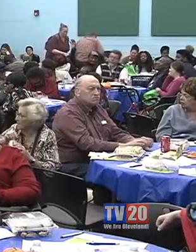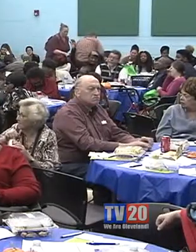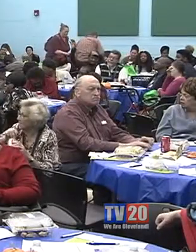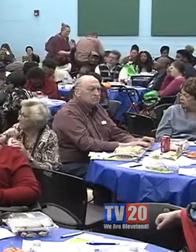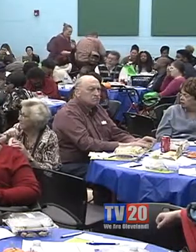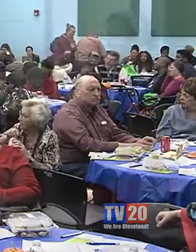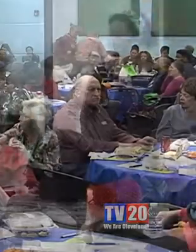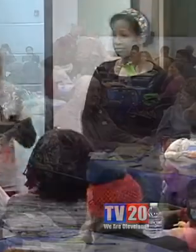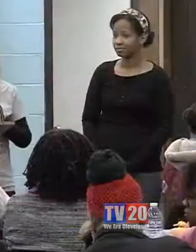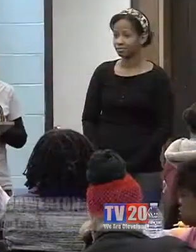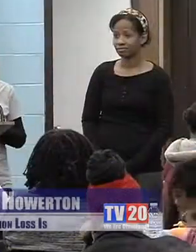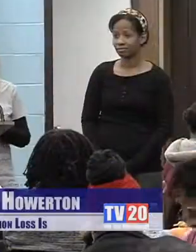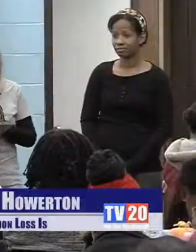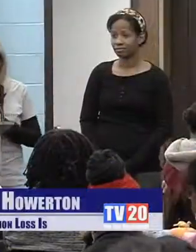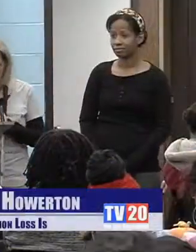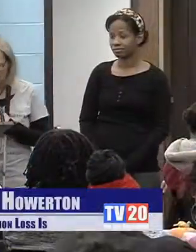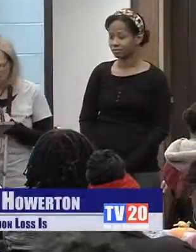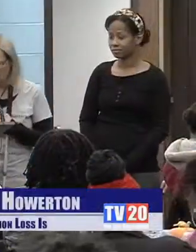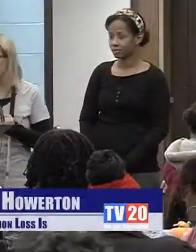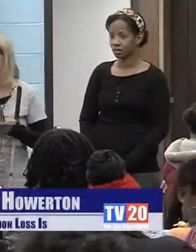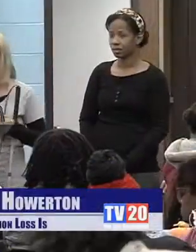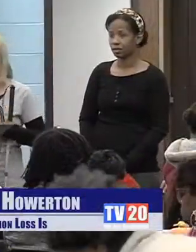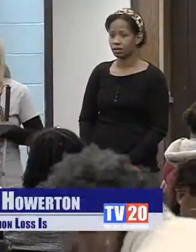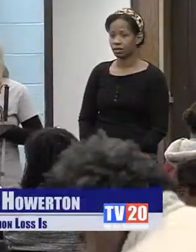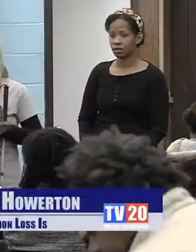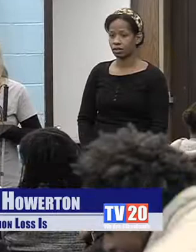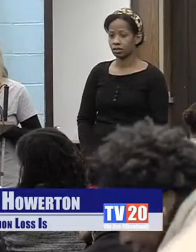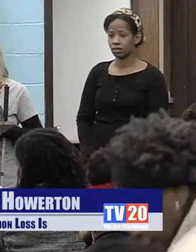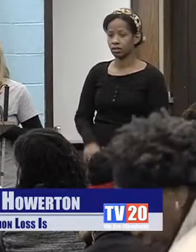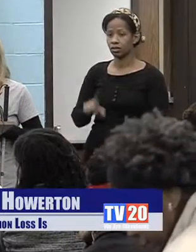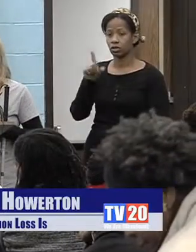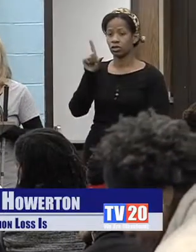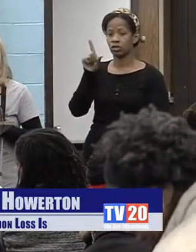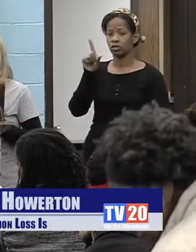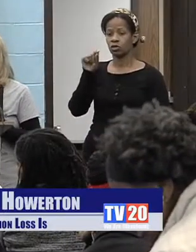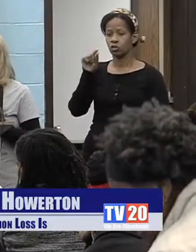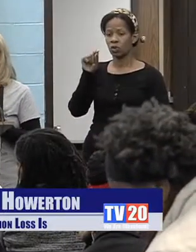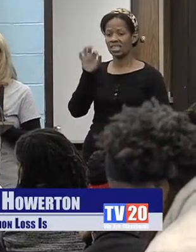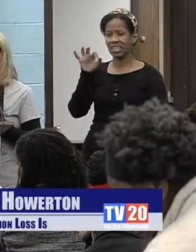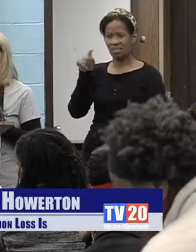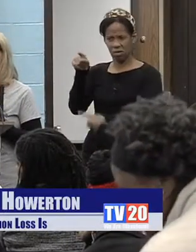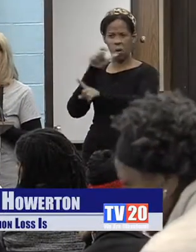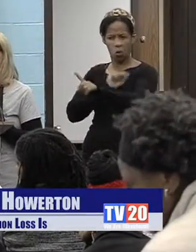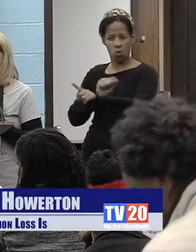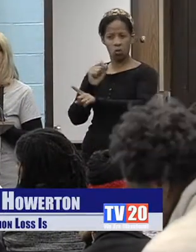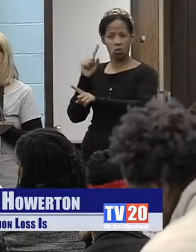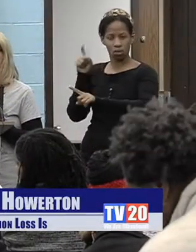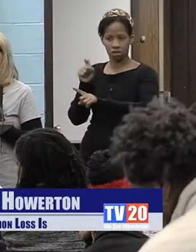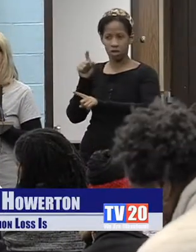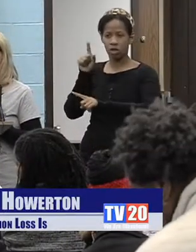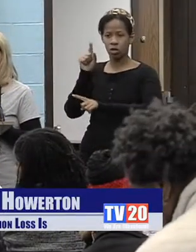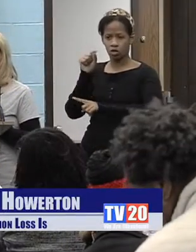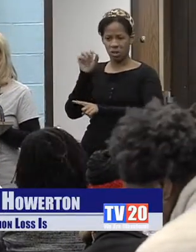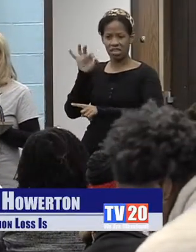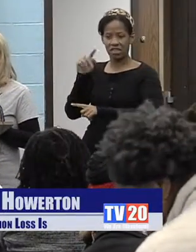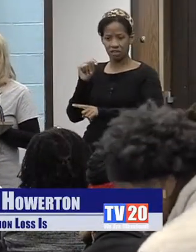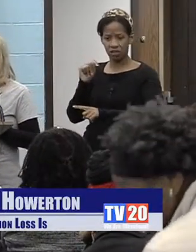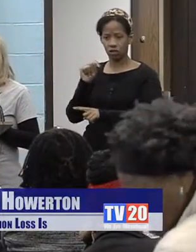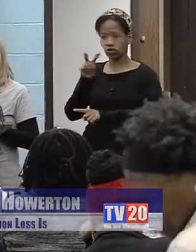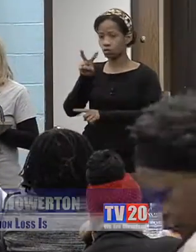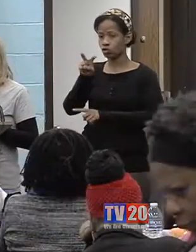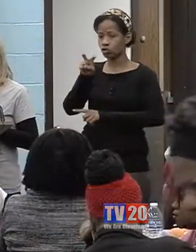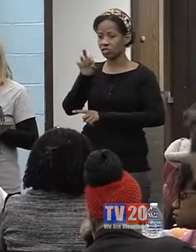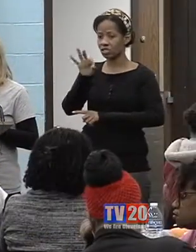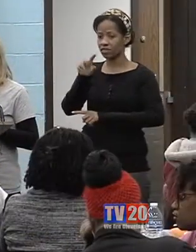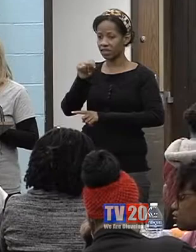we need to take one other one first. Yes. Oh, okay. So the 20 feet over 200 feet for low for blind. Legal blindness. Yeah, I was